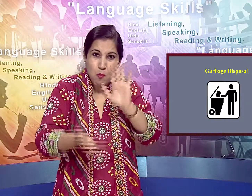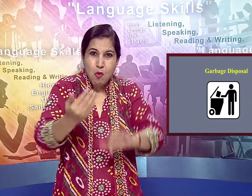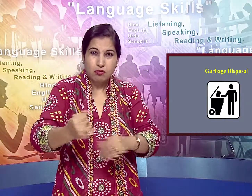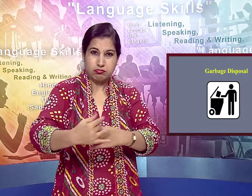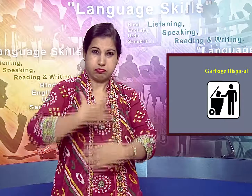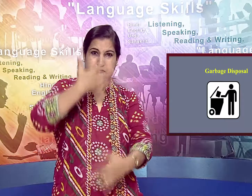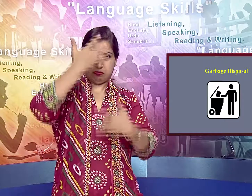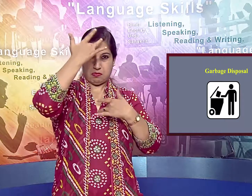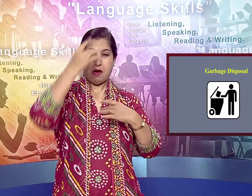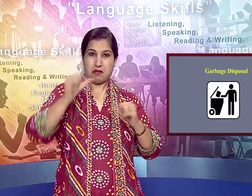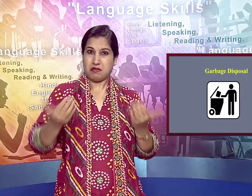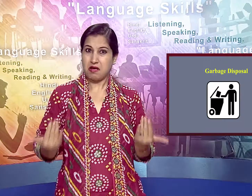diseases.